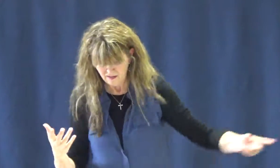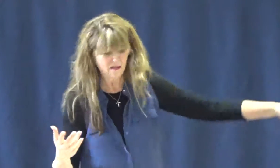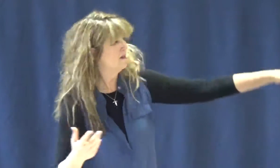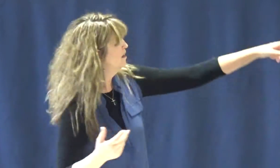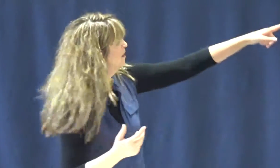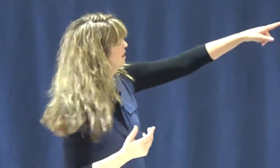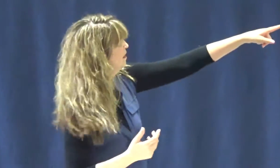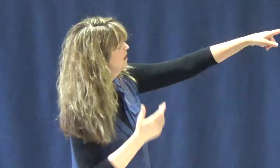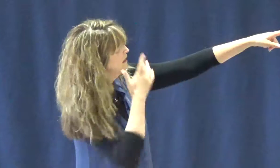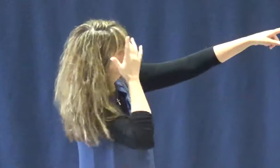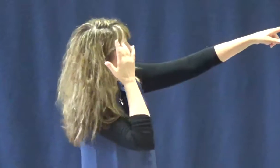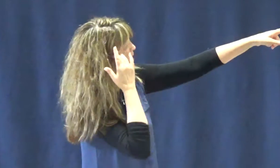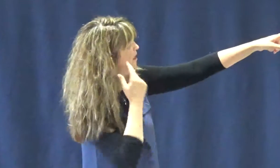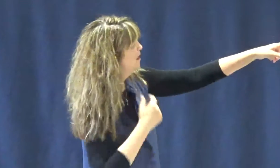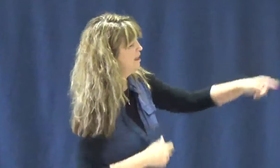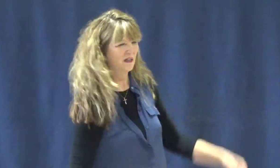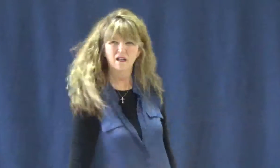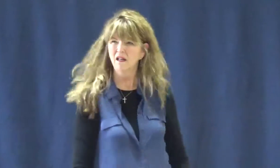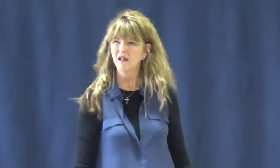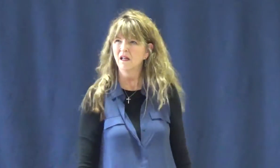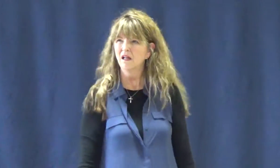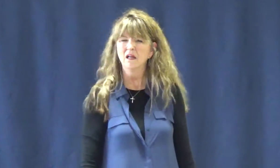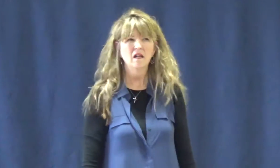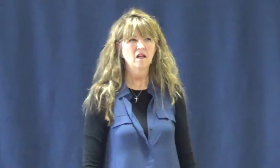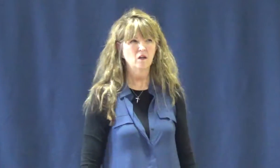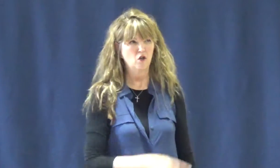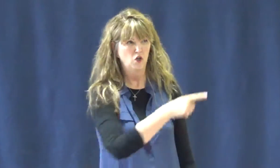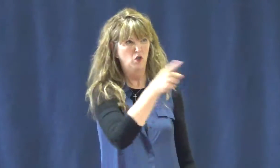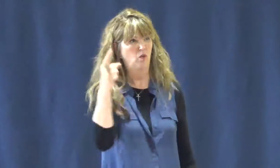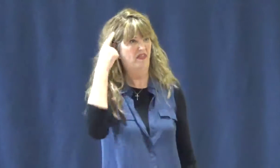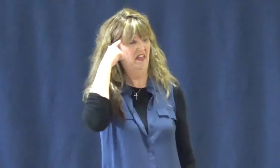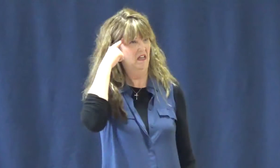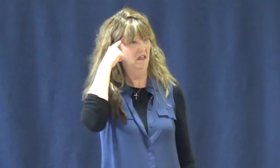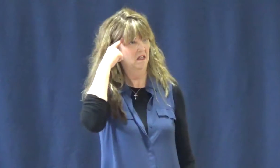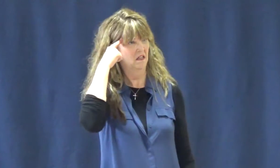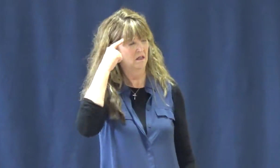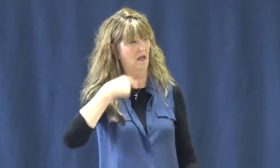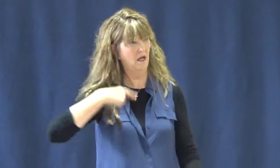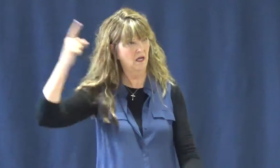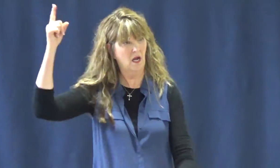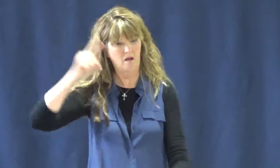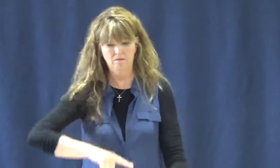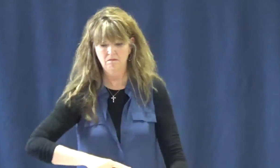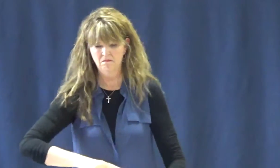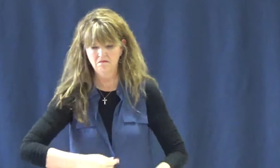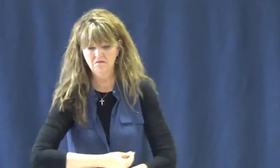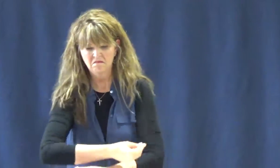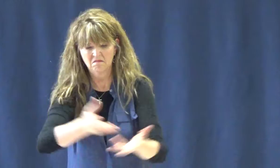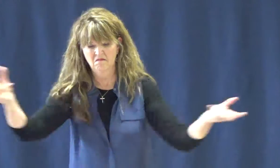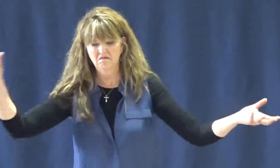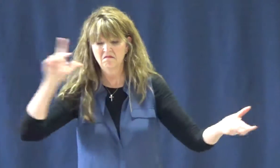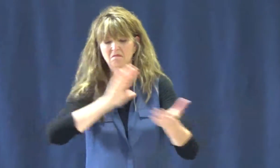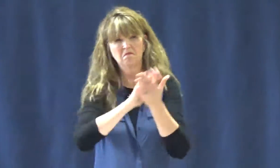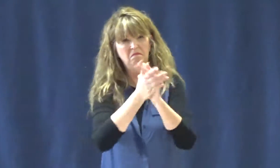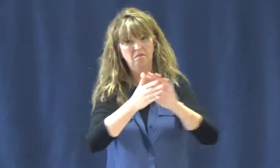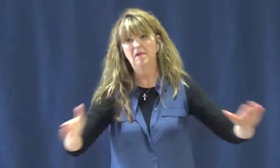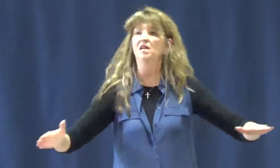Verse 51 says, Do you think I came to